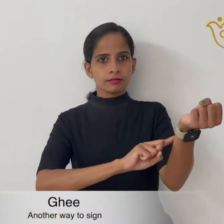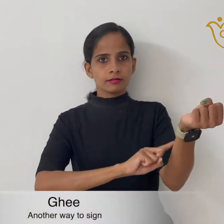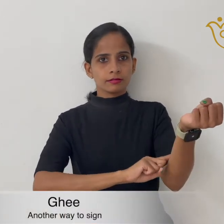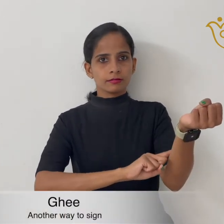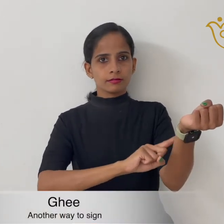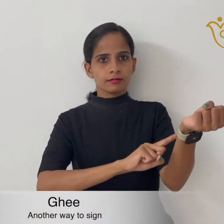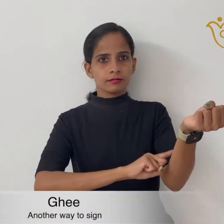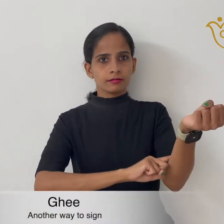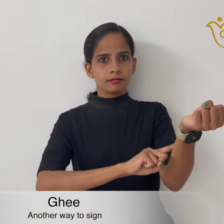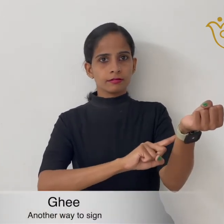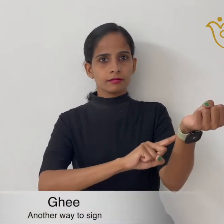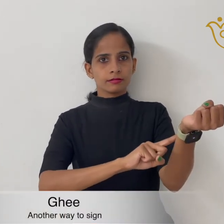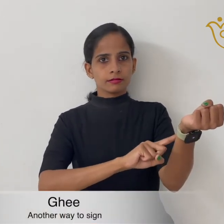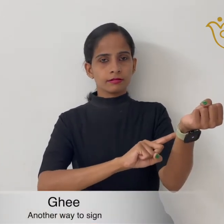Another way to sign: